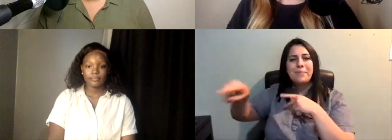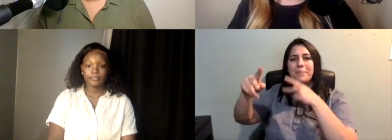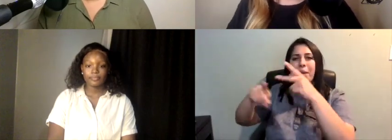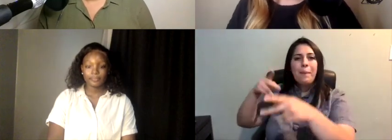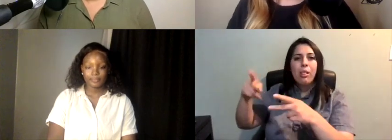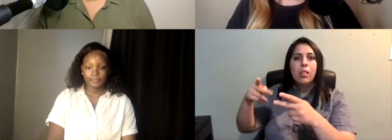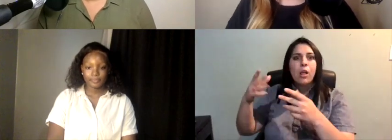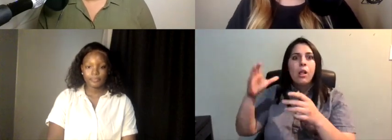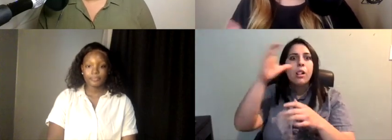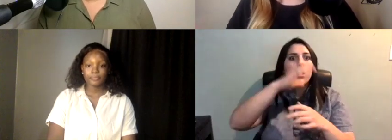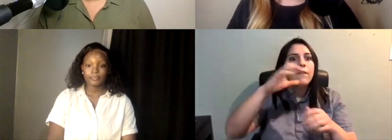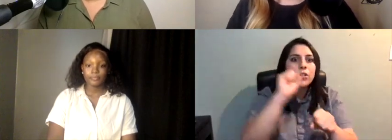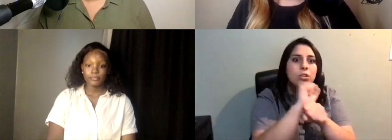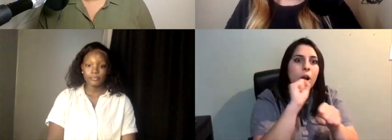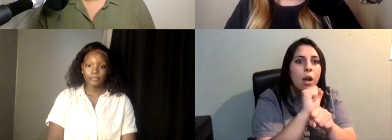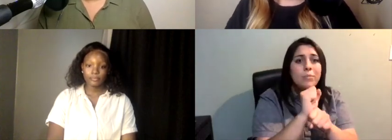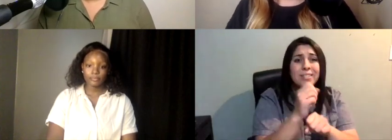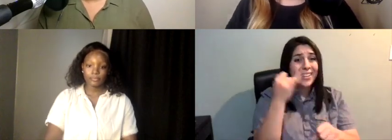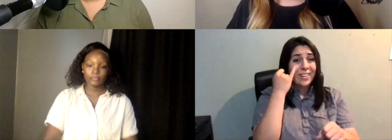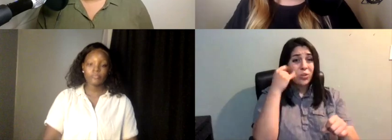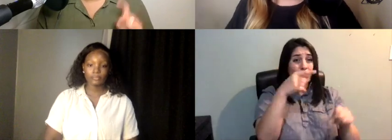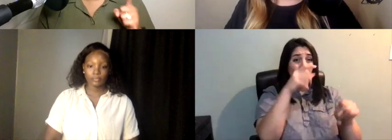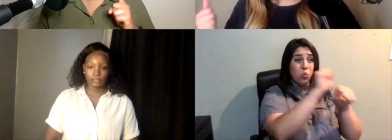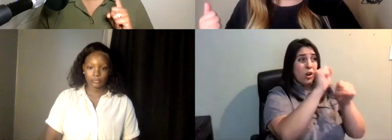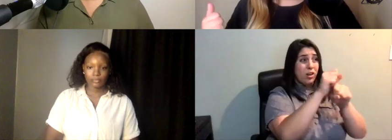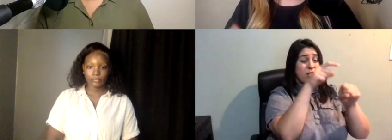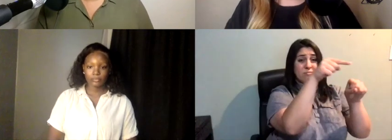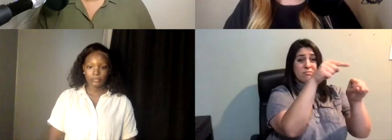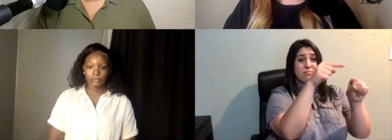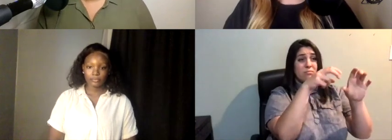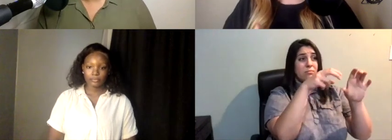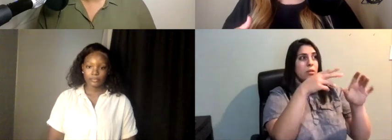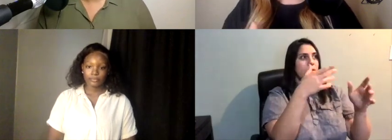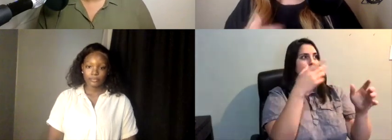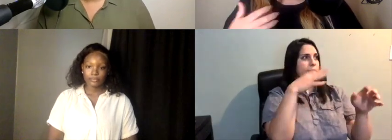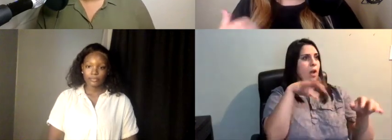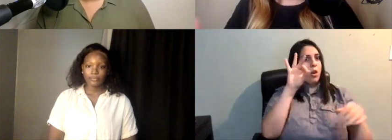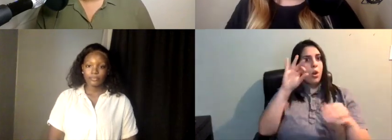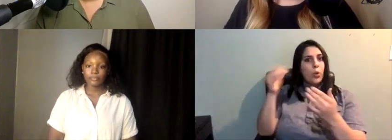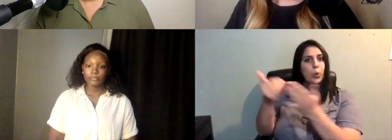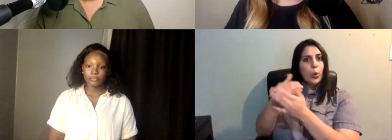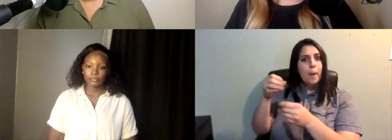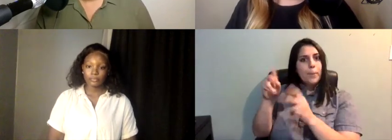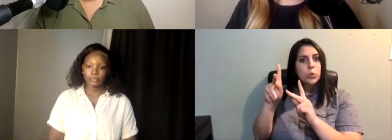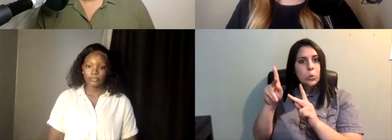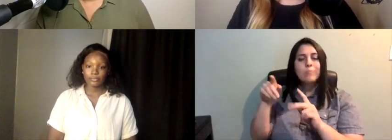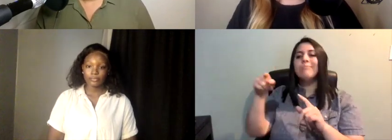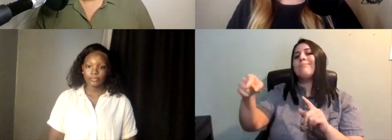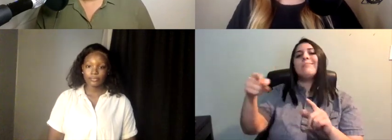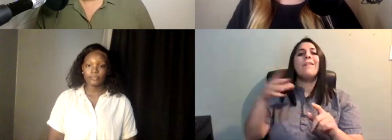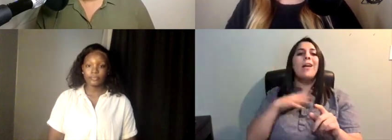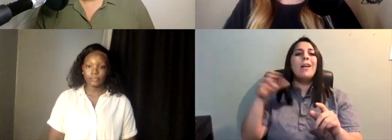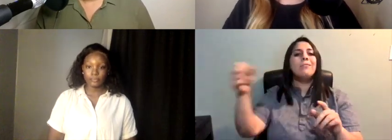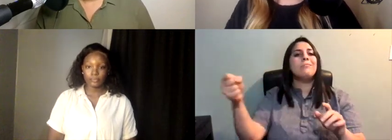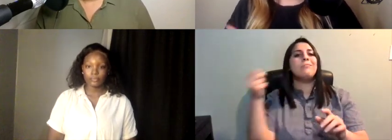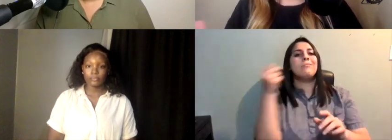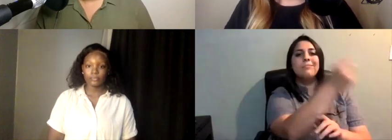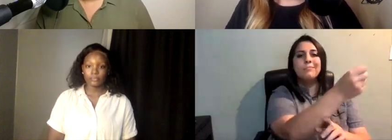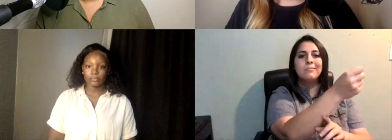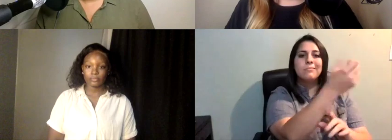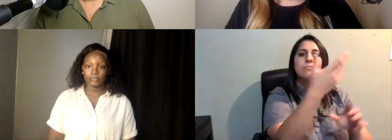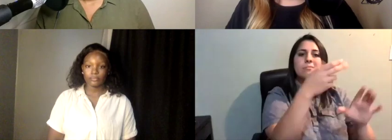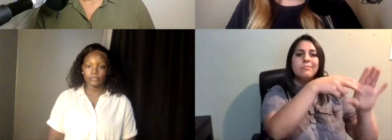that's not serving you or whatever the case may be, or you got another opportunity. Ooh. Yeah. There are people who are looking for the opportunity that you